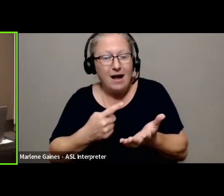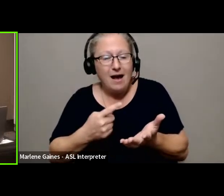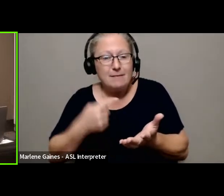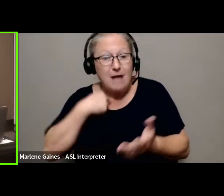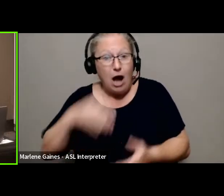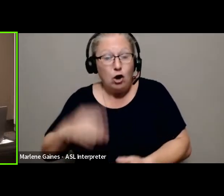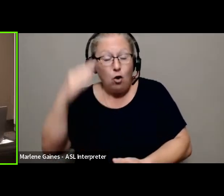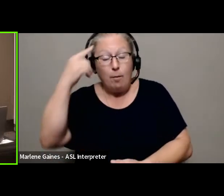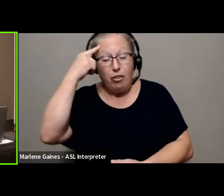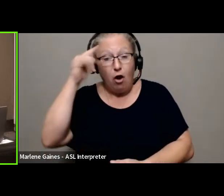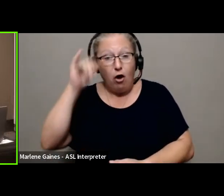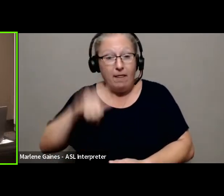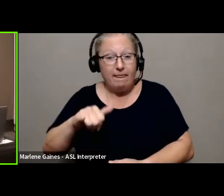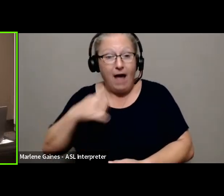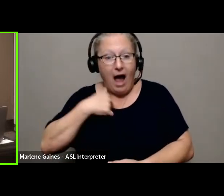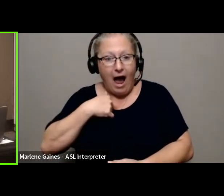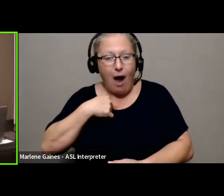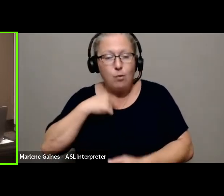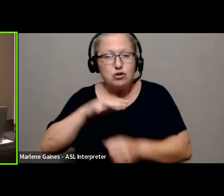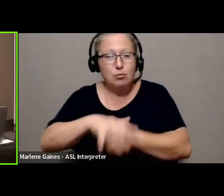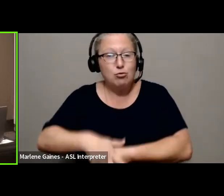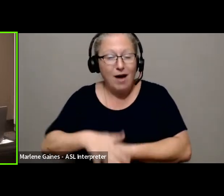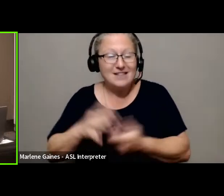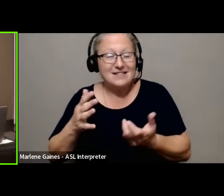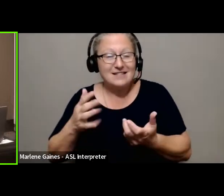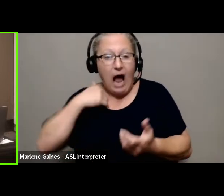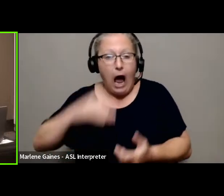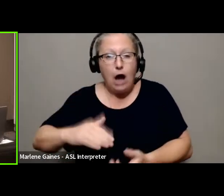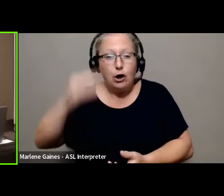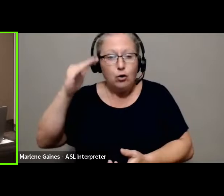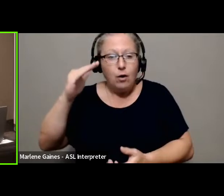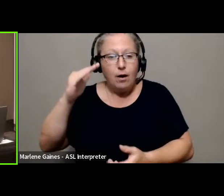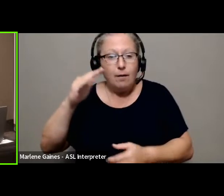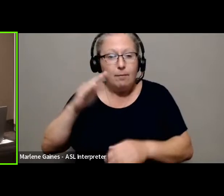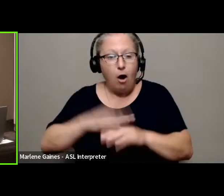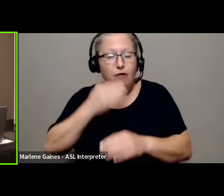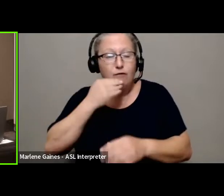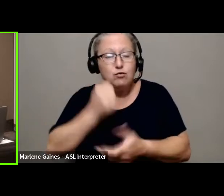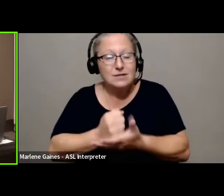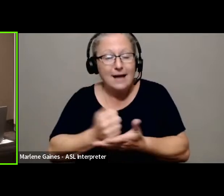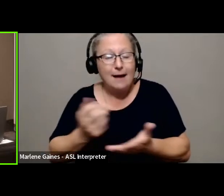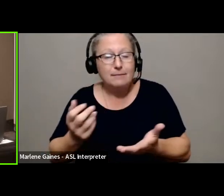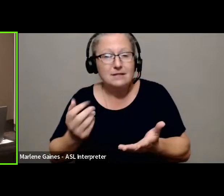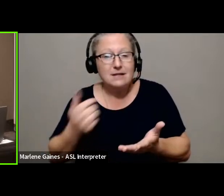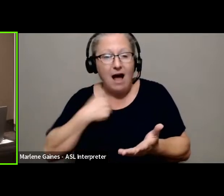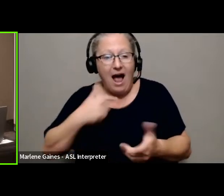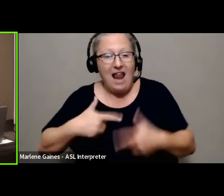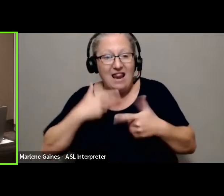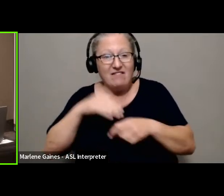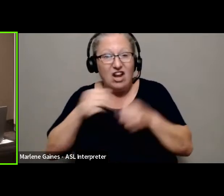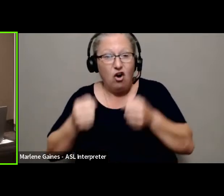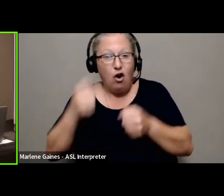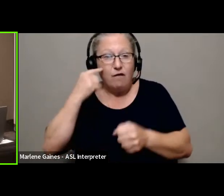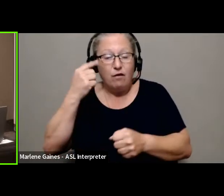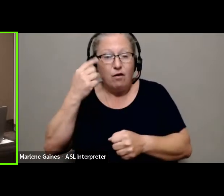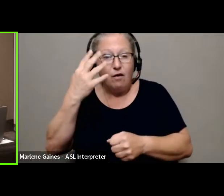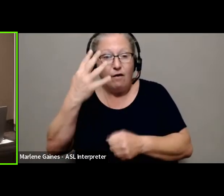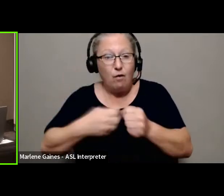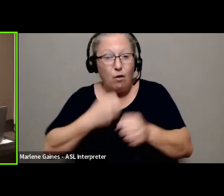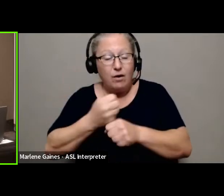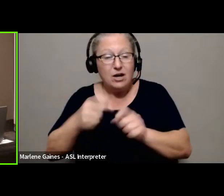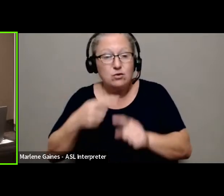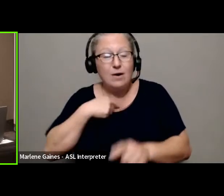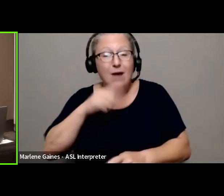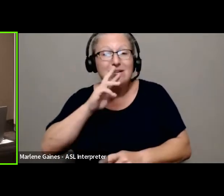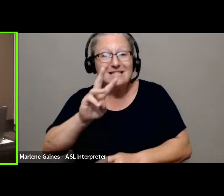grew up thinking that I was oppressed. I grew up on food stamps. I lived in a car for 4 years when I was 6 years